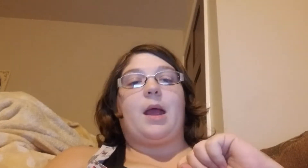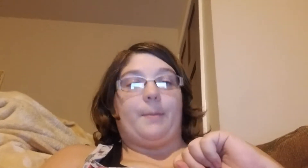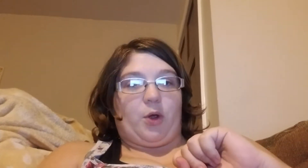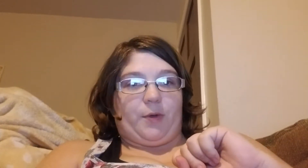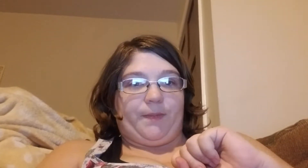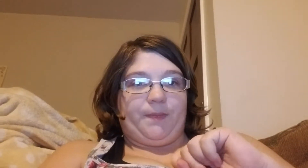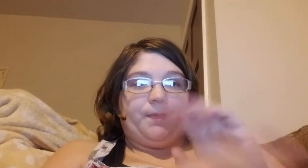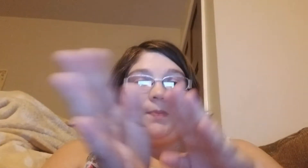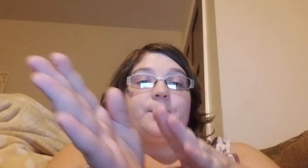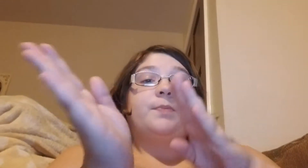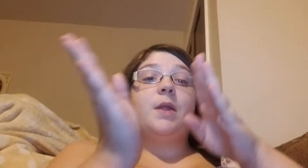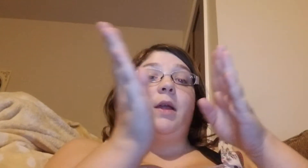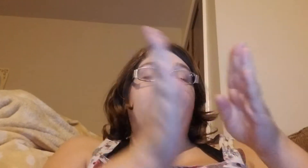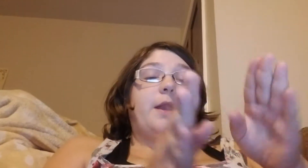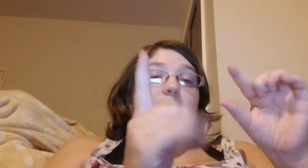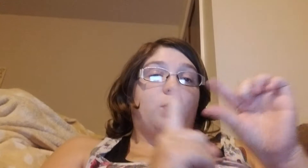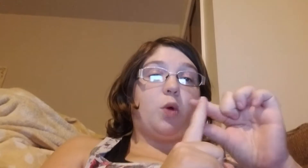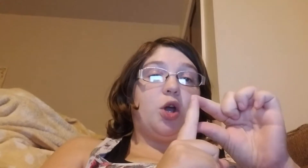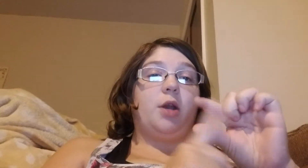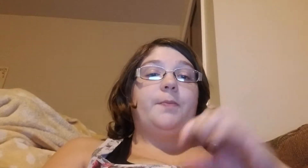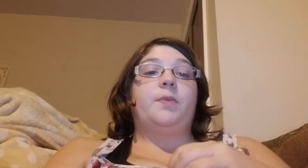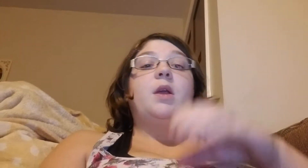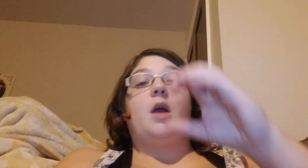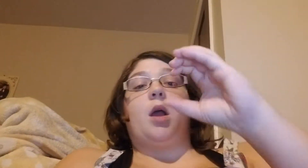September. Next word,